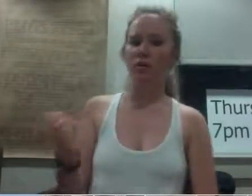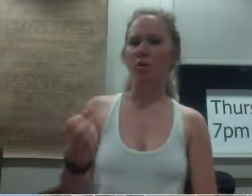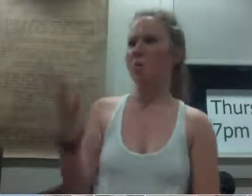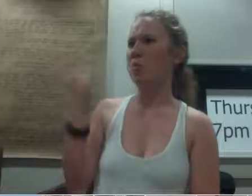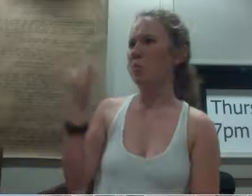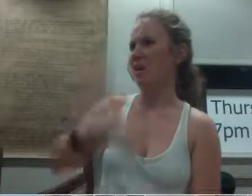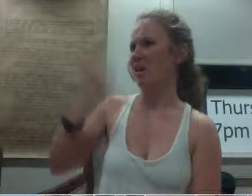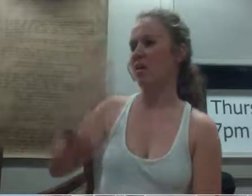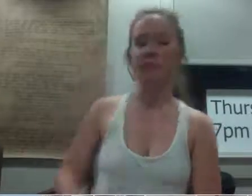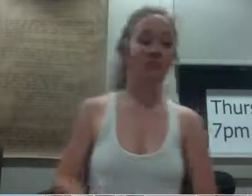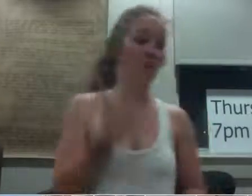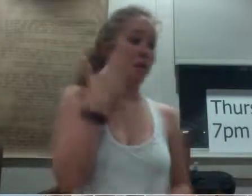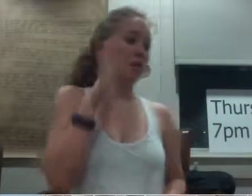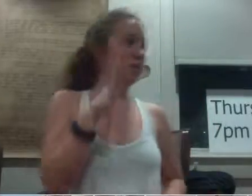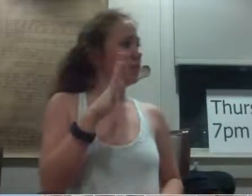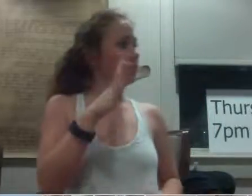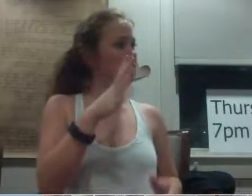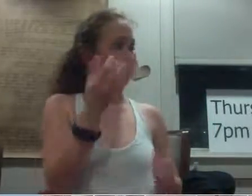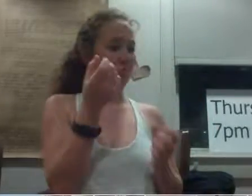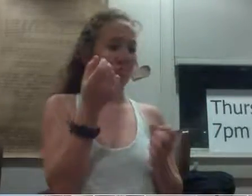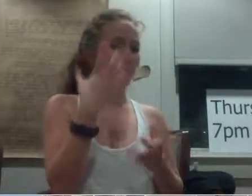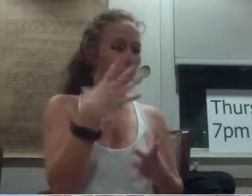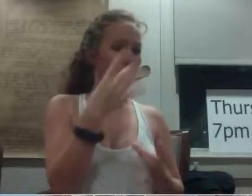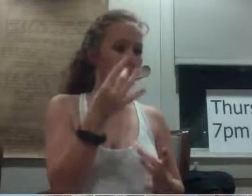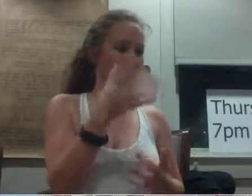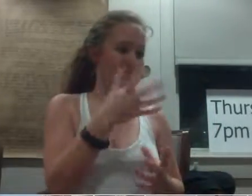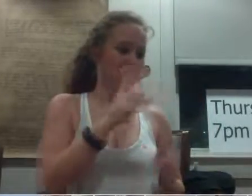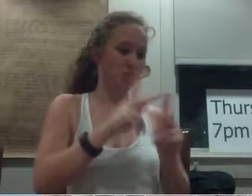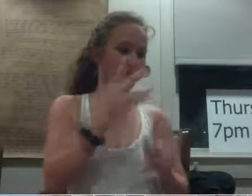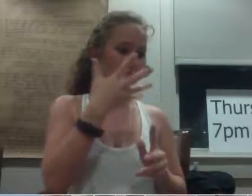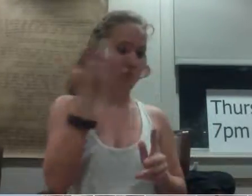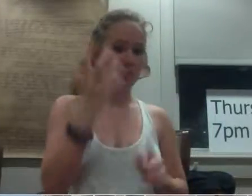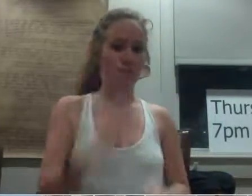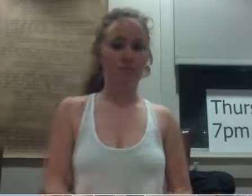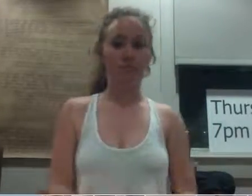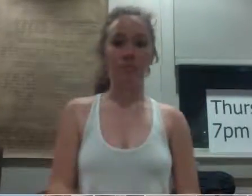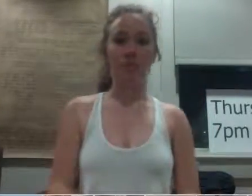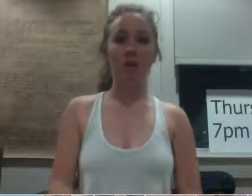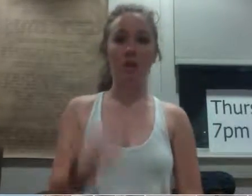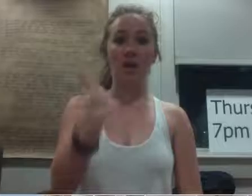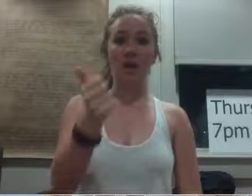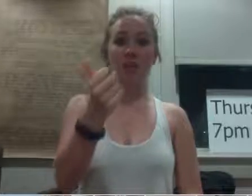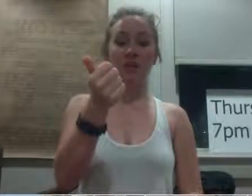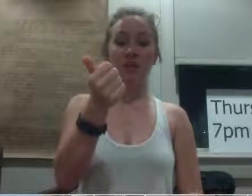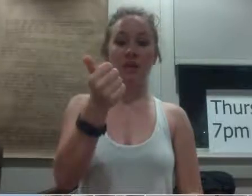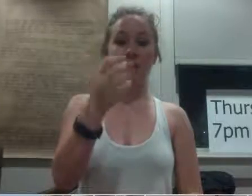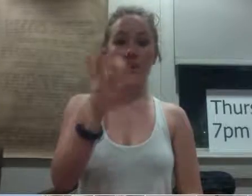People got angry, even though it was a peaceful protest, which which we don't understand why the people got angry.